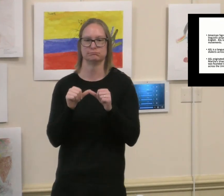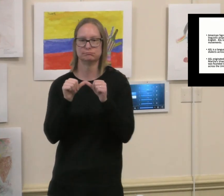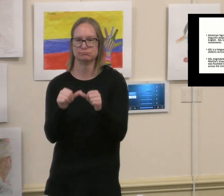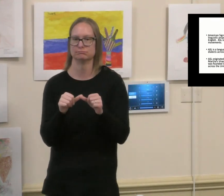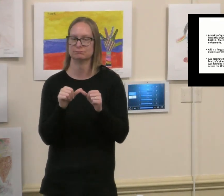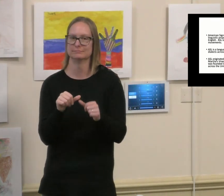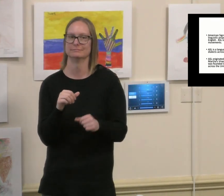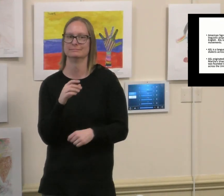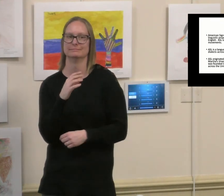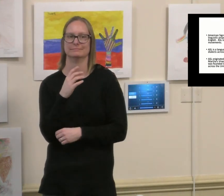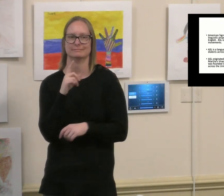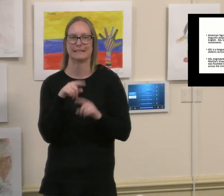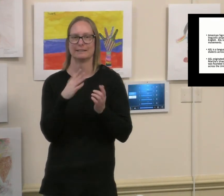And you just have to keep at it.